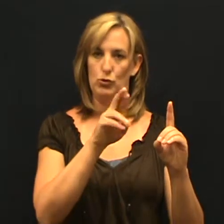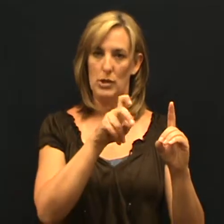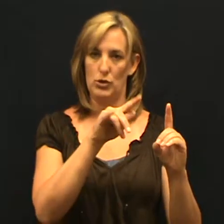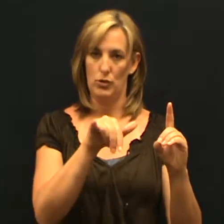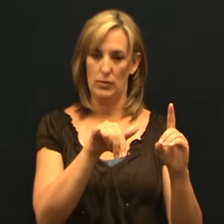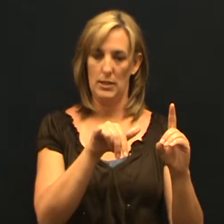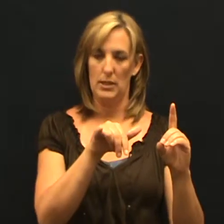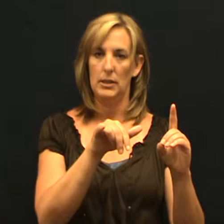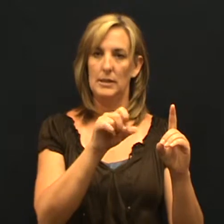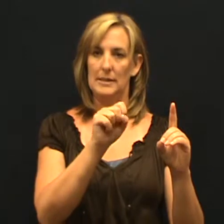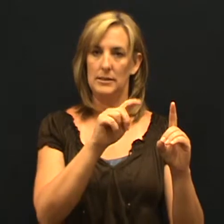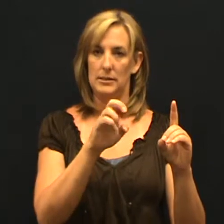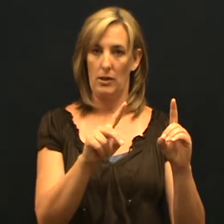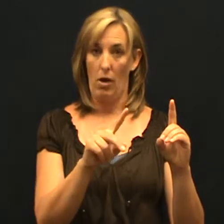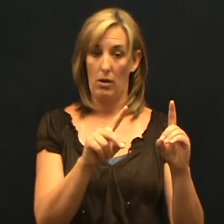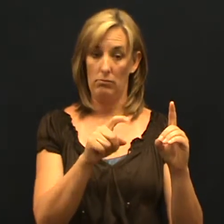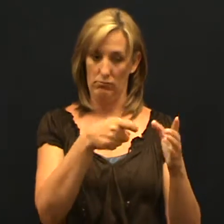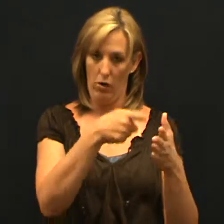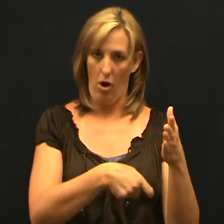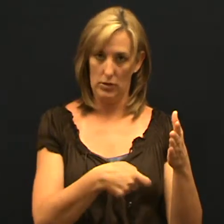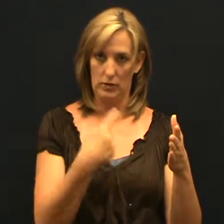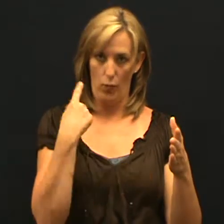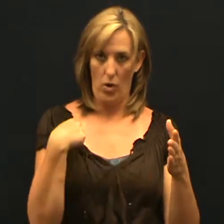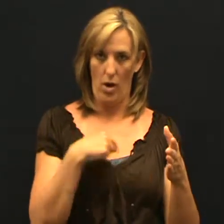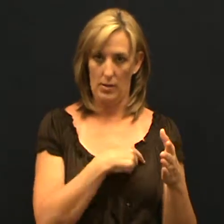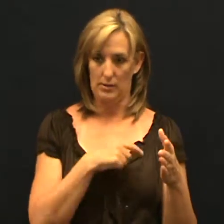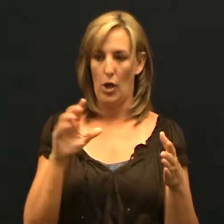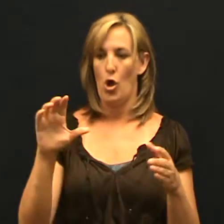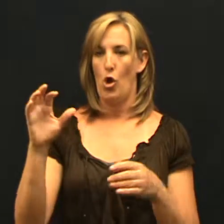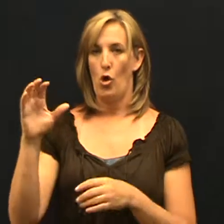$1,250,000 cost to us, and a credit to cash.